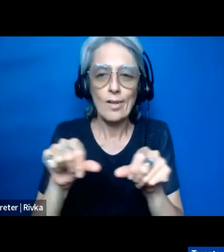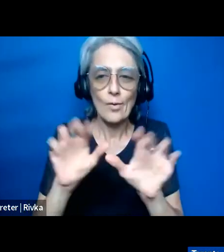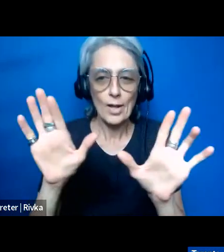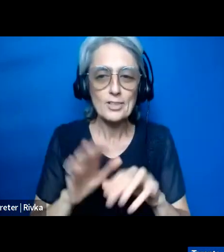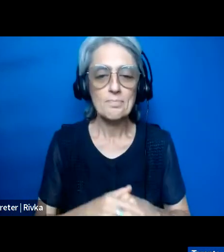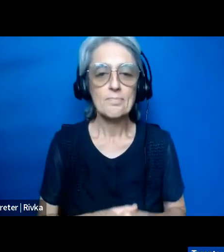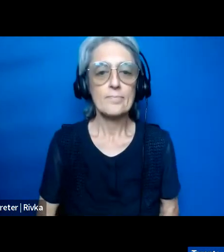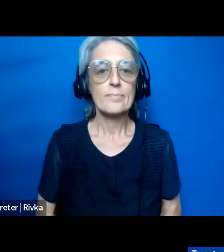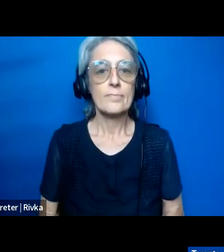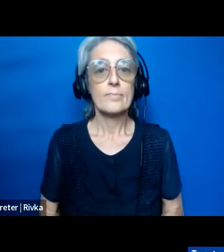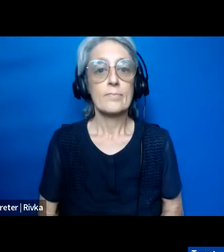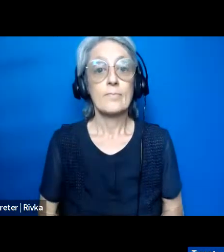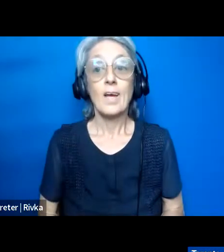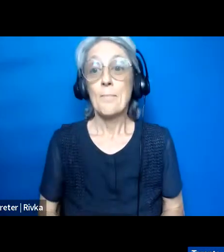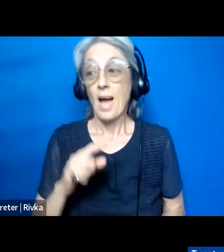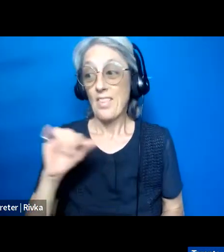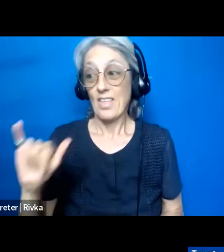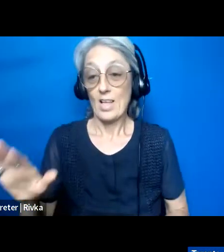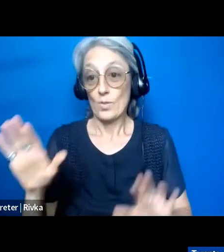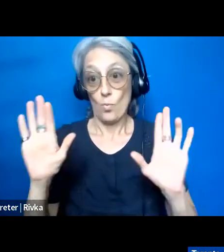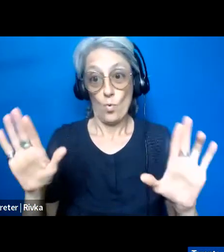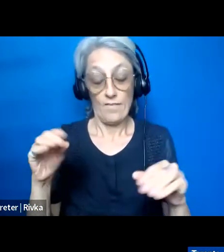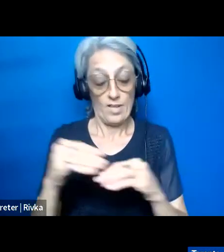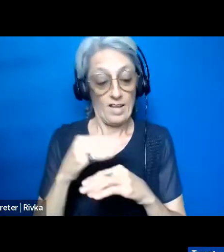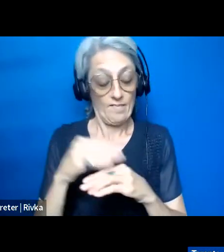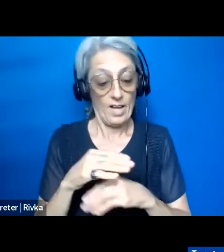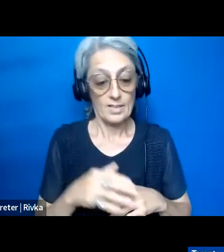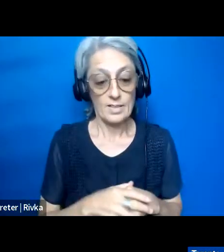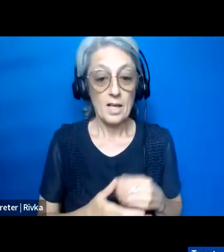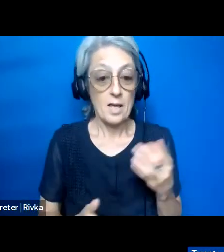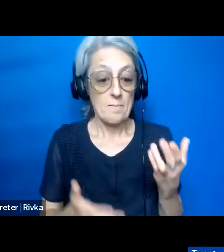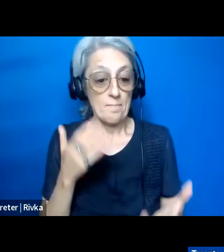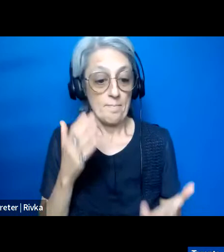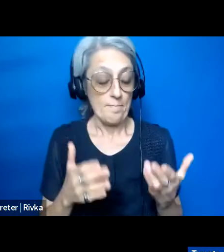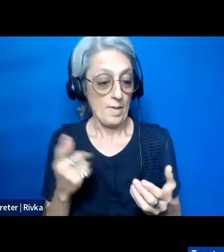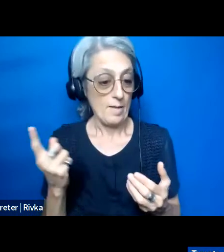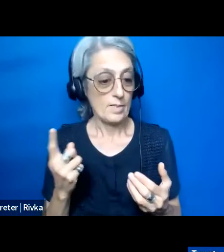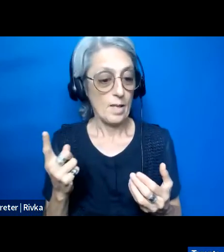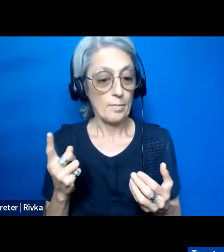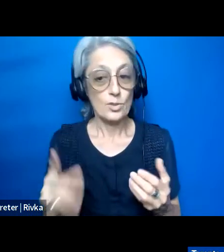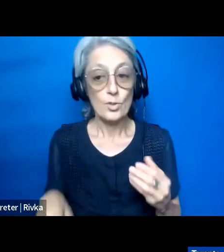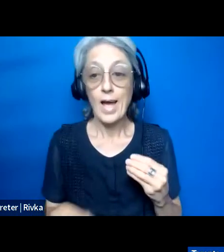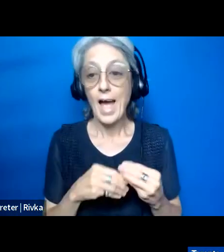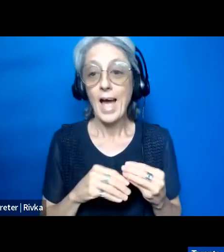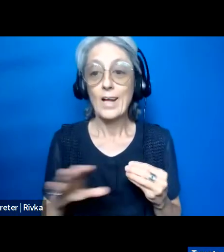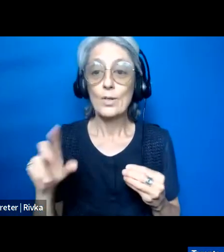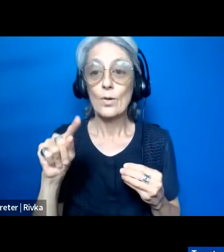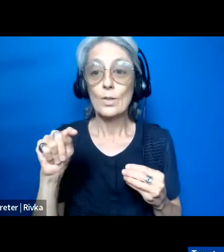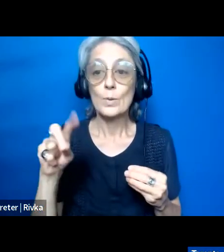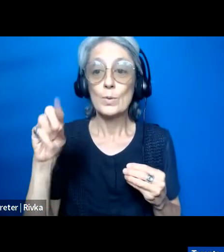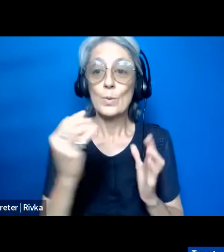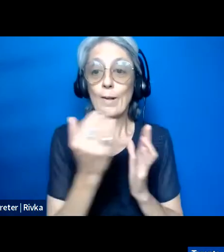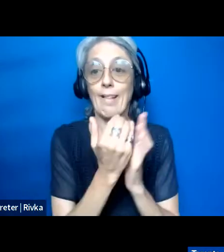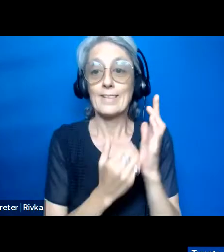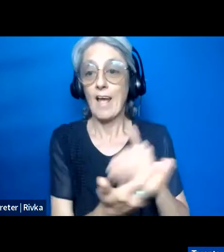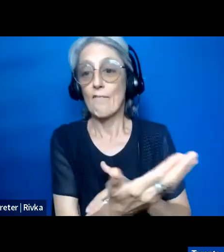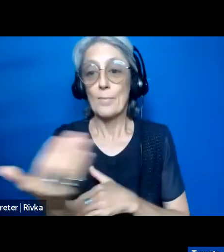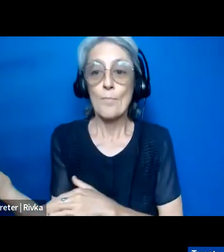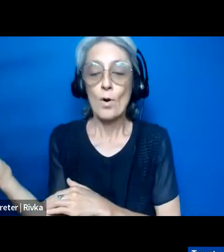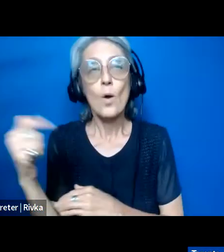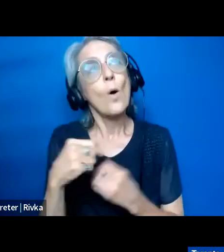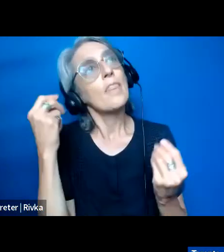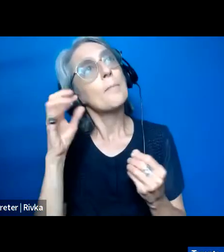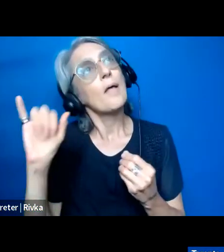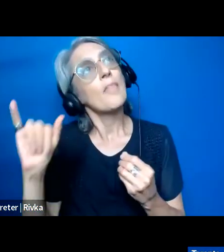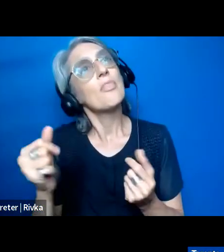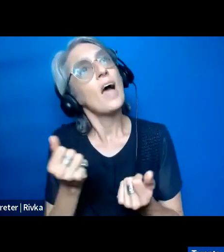just wonderful advice. And it's maybe something to put on your to-do list every morning or your to think about every morning when you wake